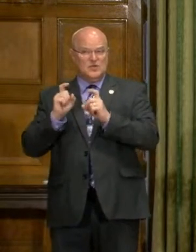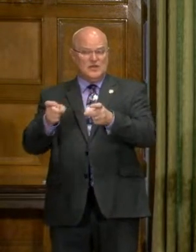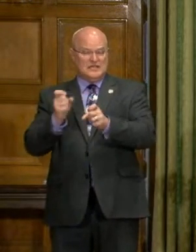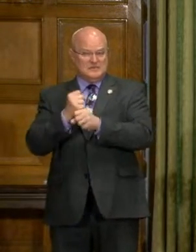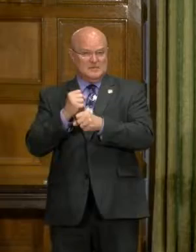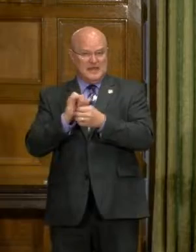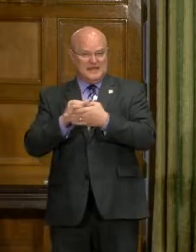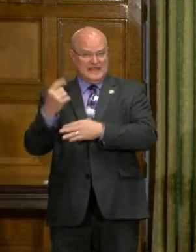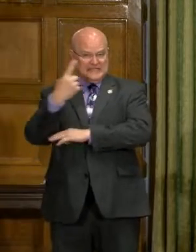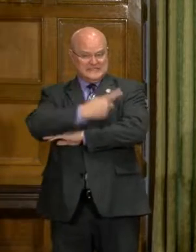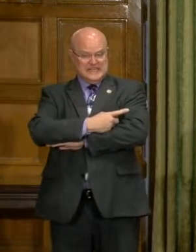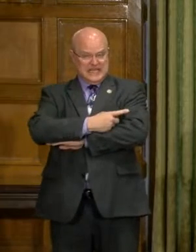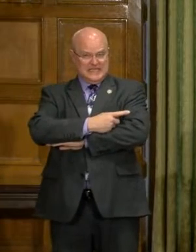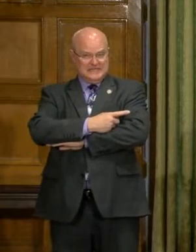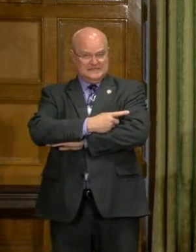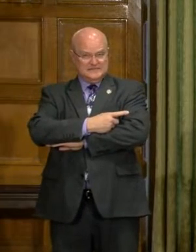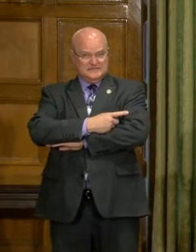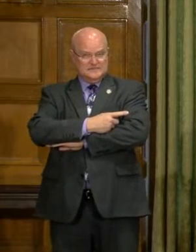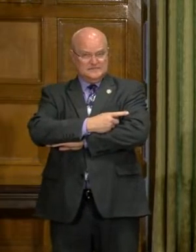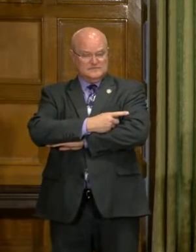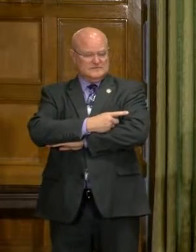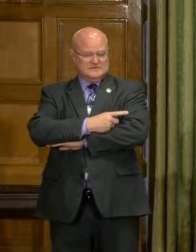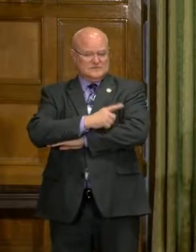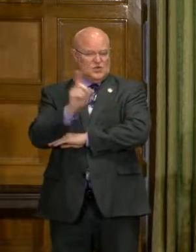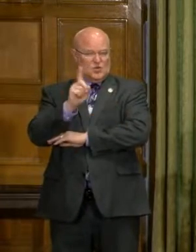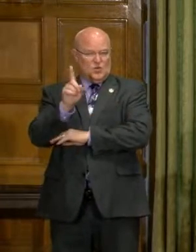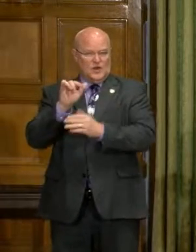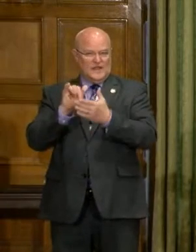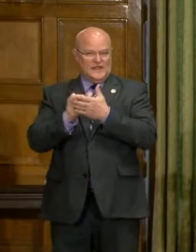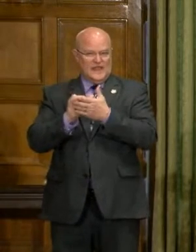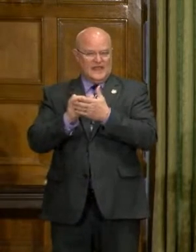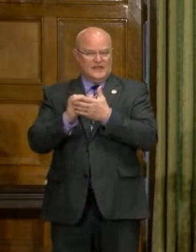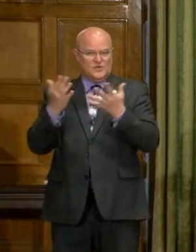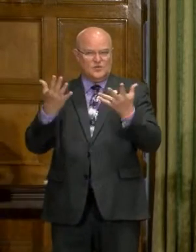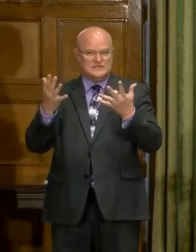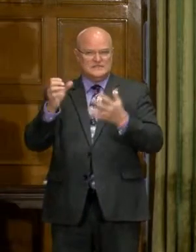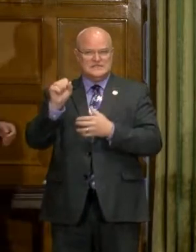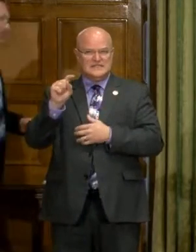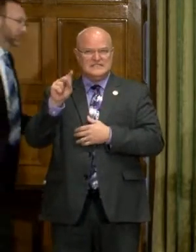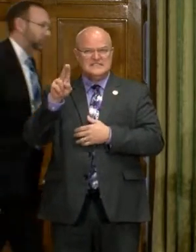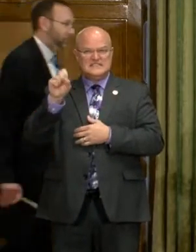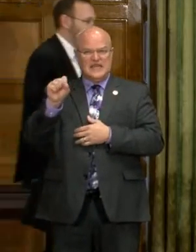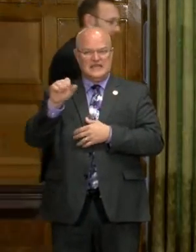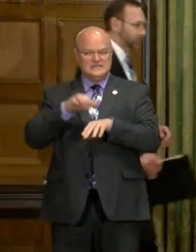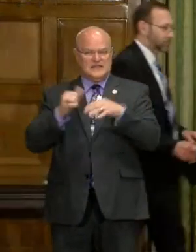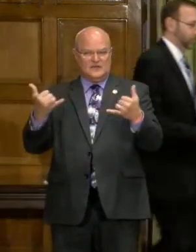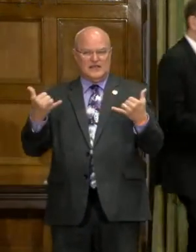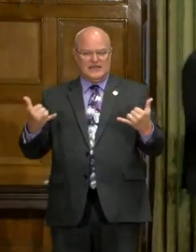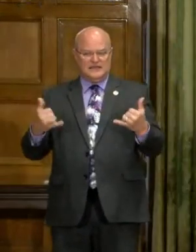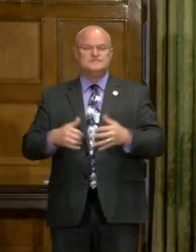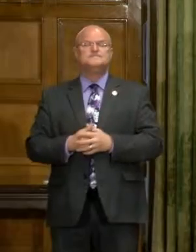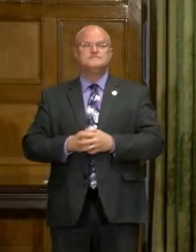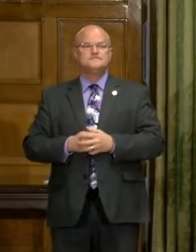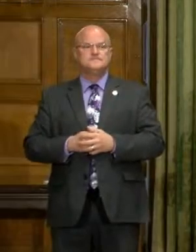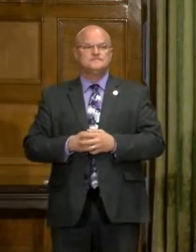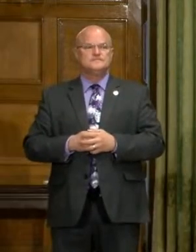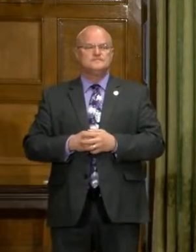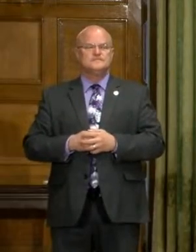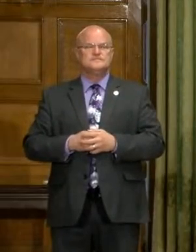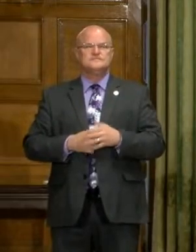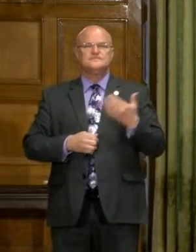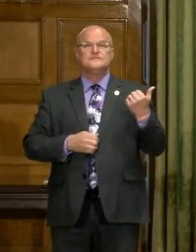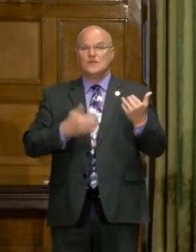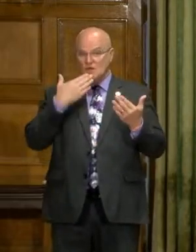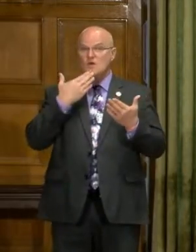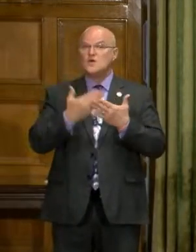donations being made that day. Where is that? What is the progress on that proposal? That